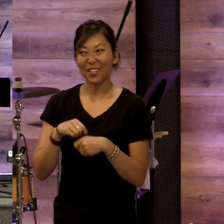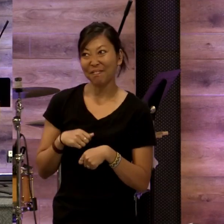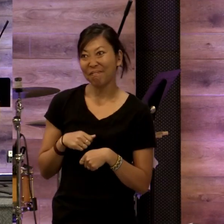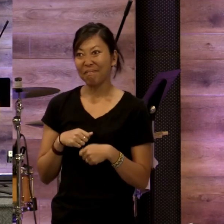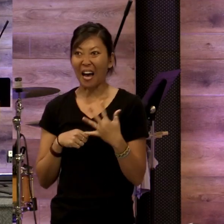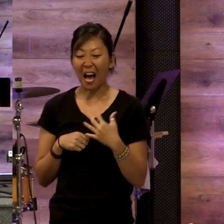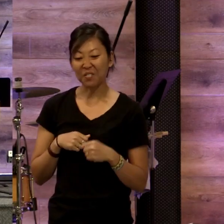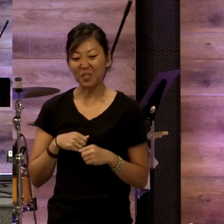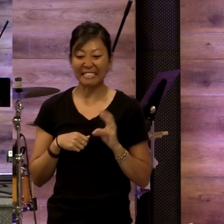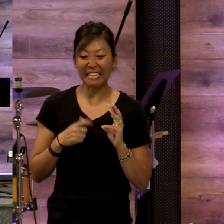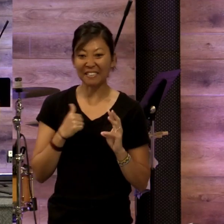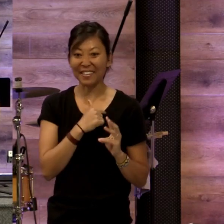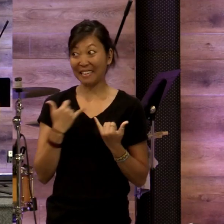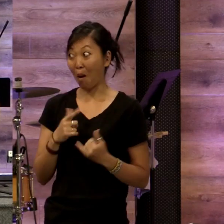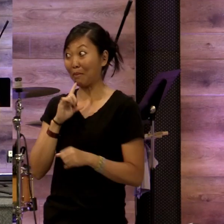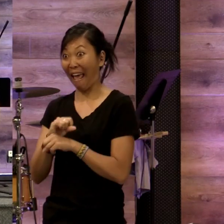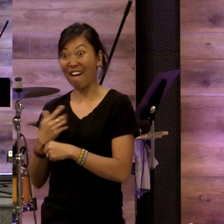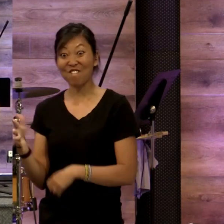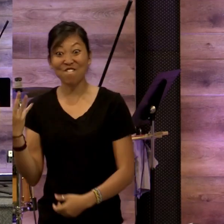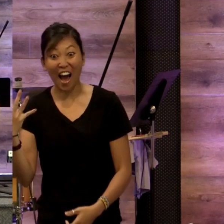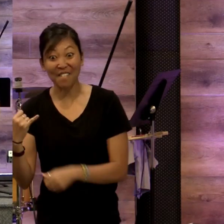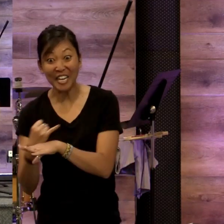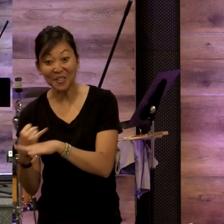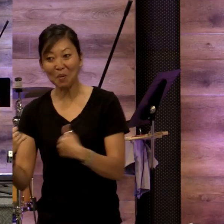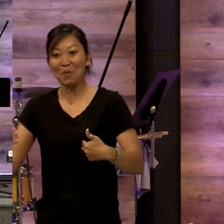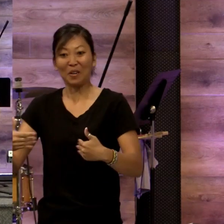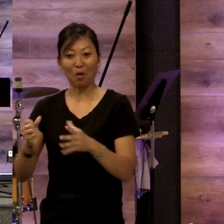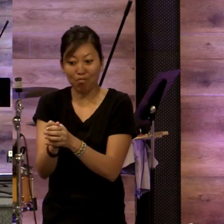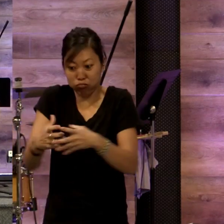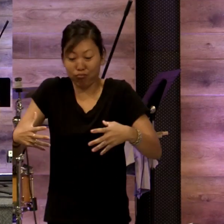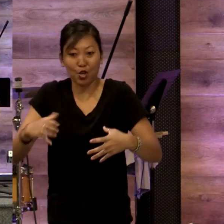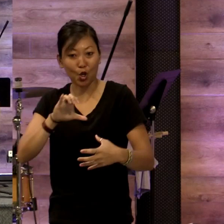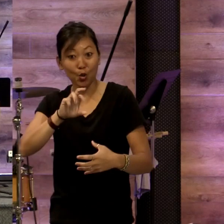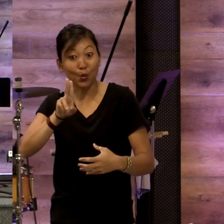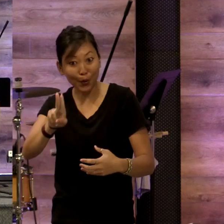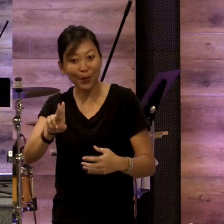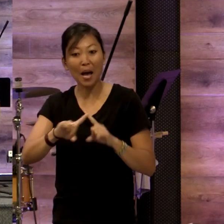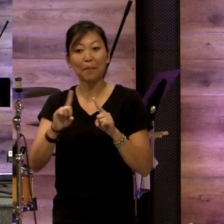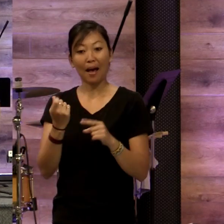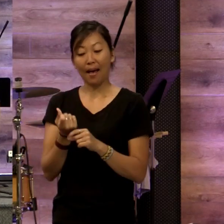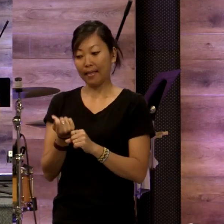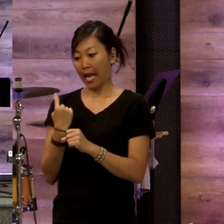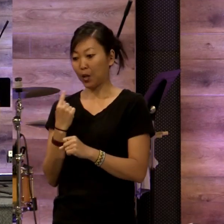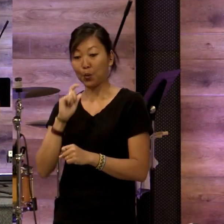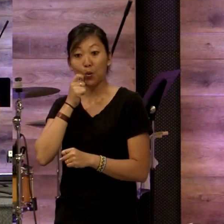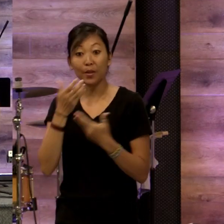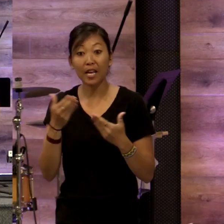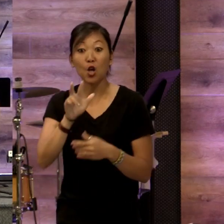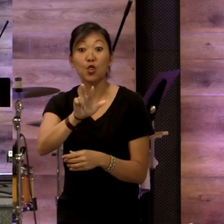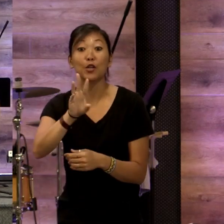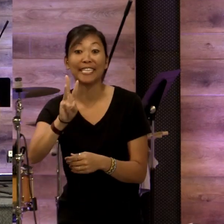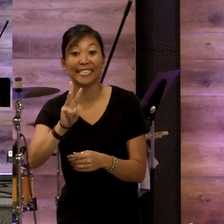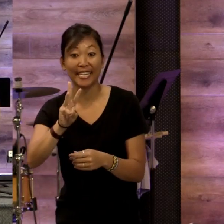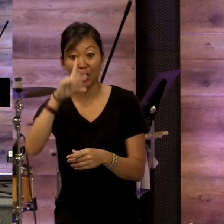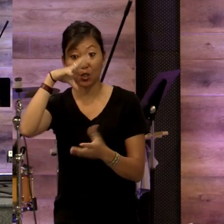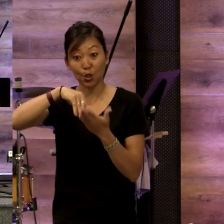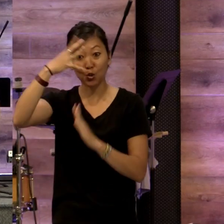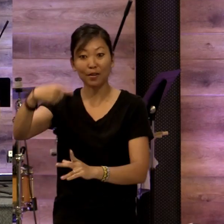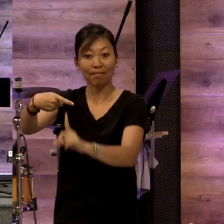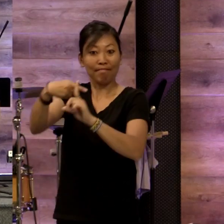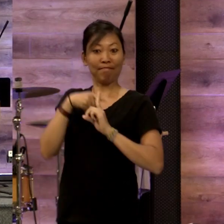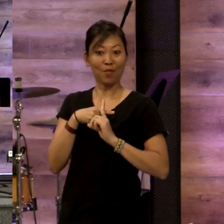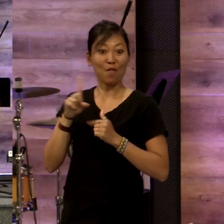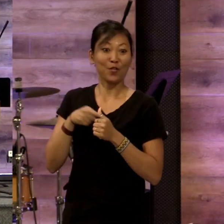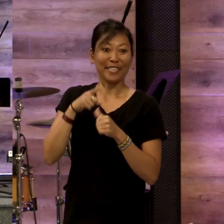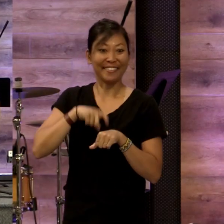of us, and now we've got five interns, so that's pretty cool. But a cool thing from last year, we had 36 students put their faith in Jesus for the first time,